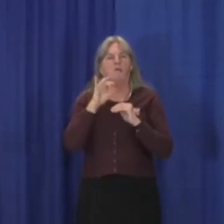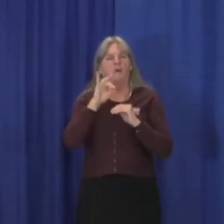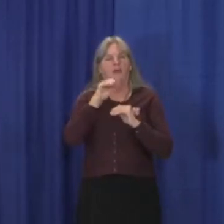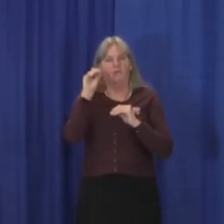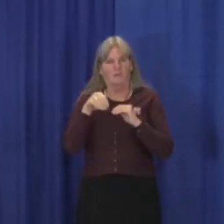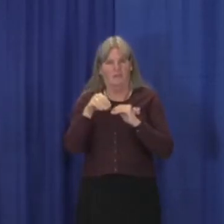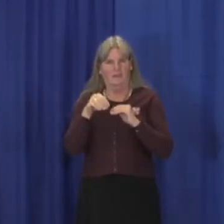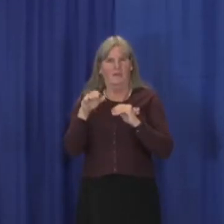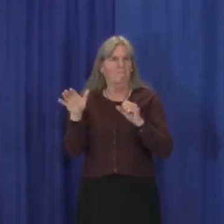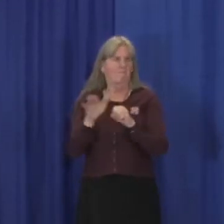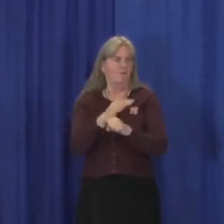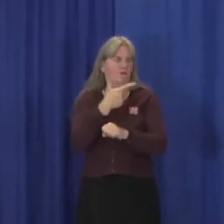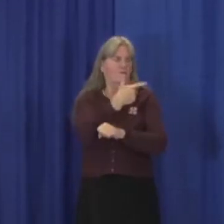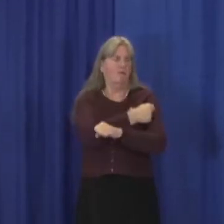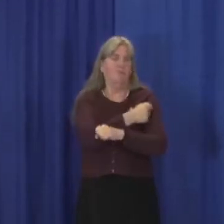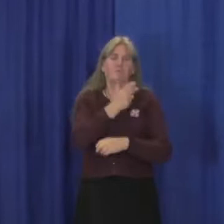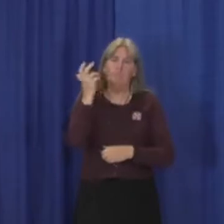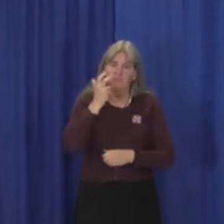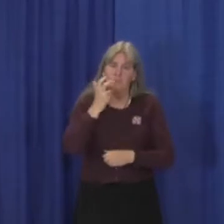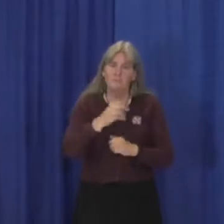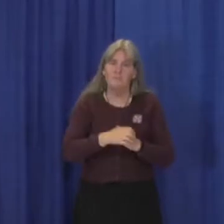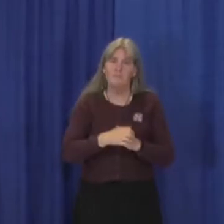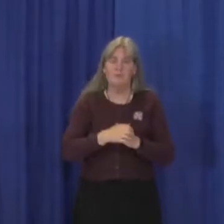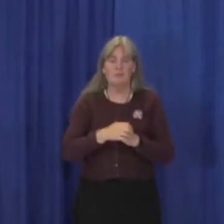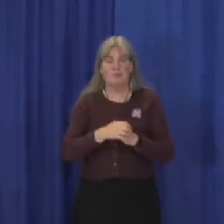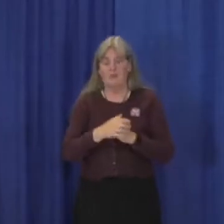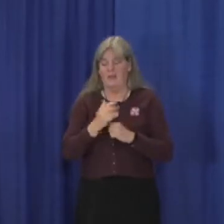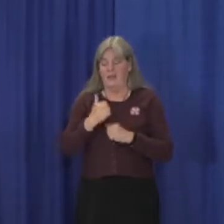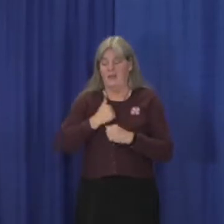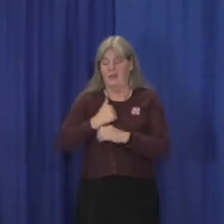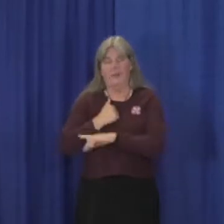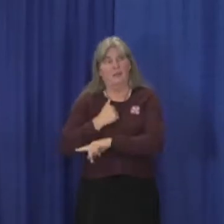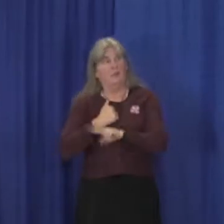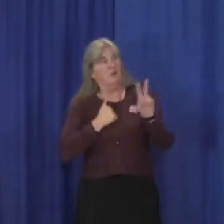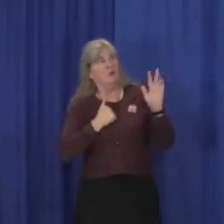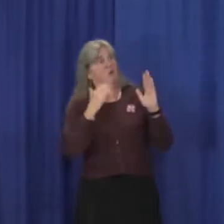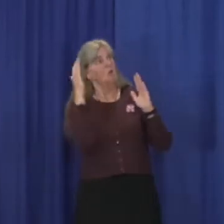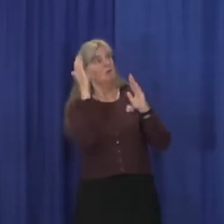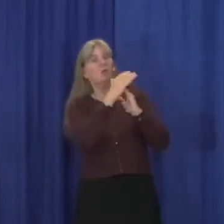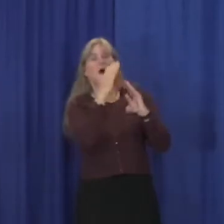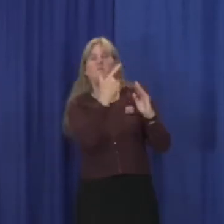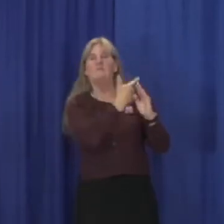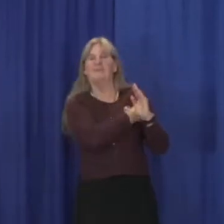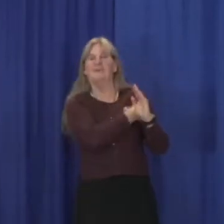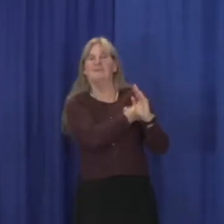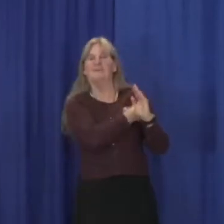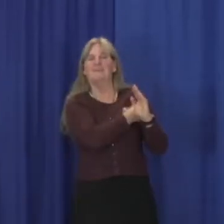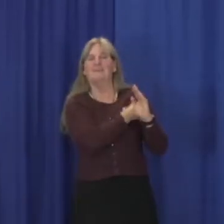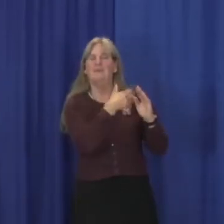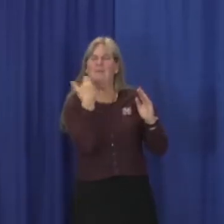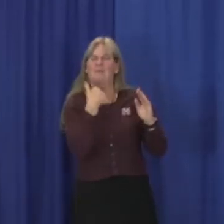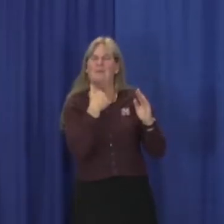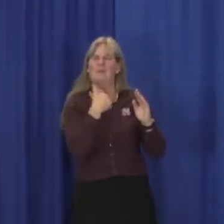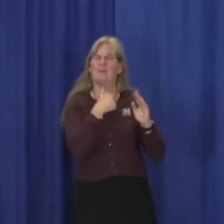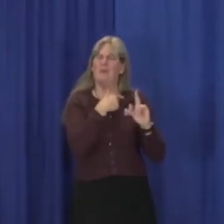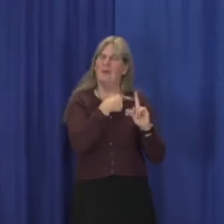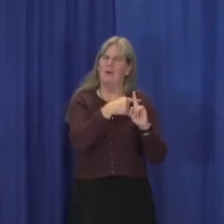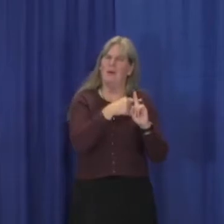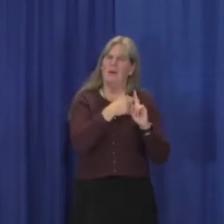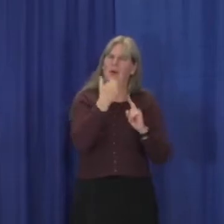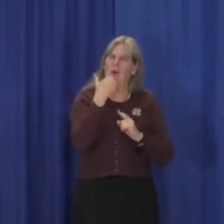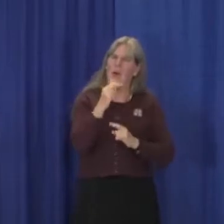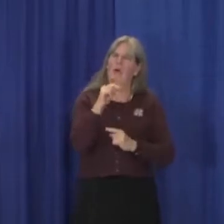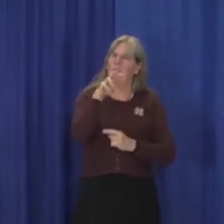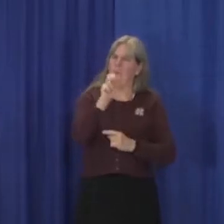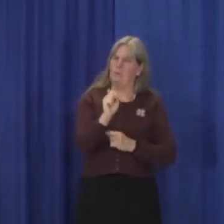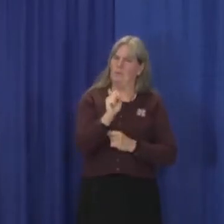incredible. We continue to lead the country in vaccine rates. This is such positive news, and I'm so very proud of